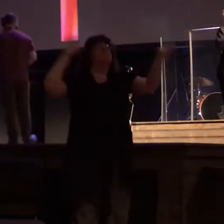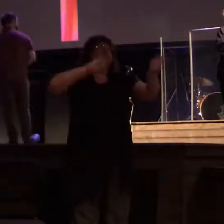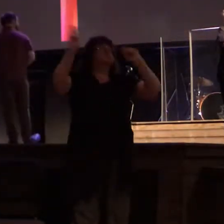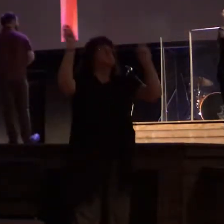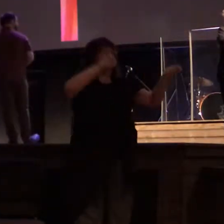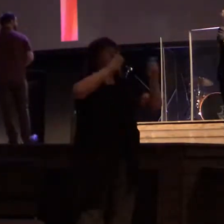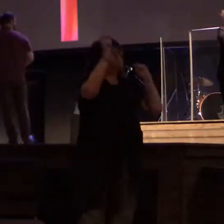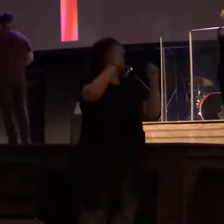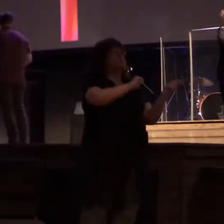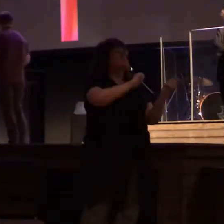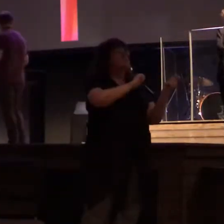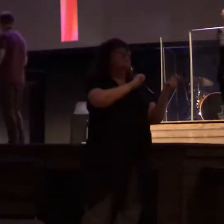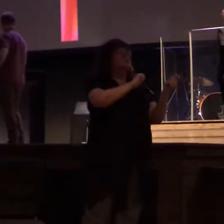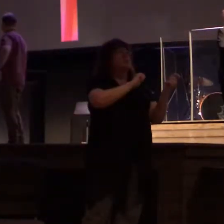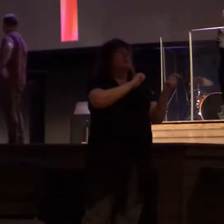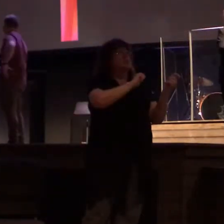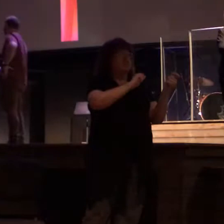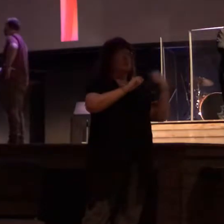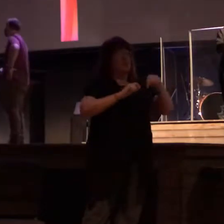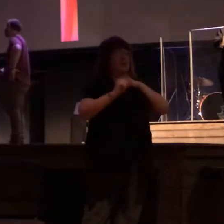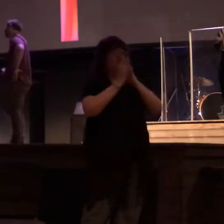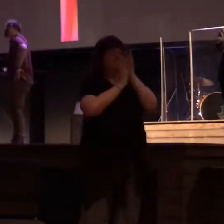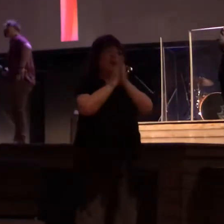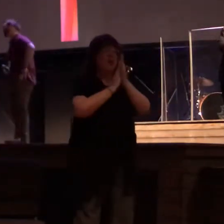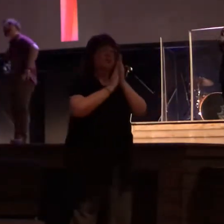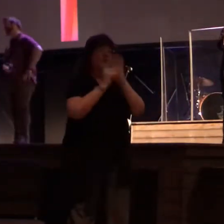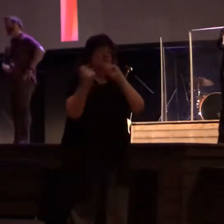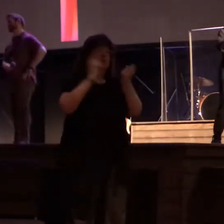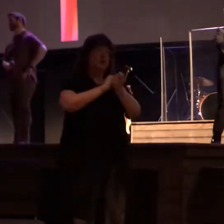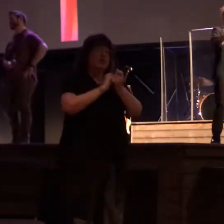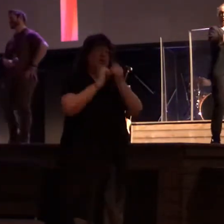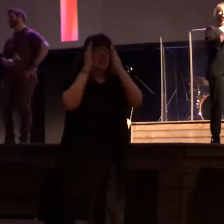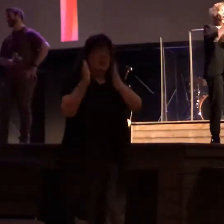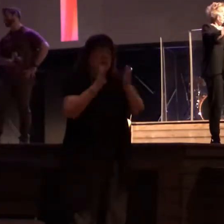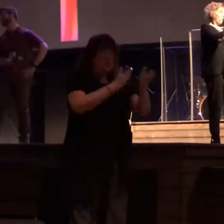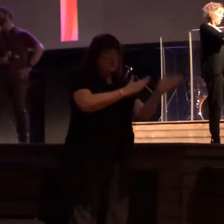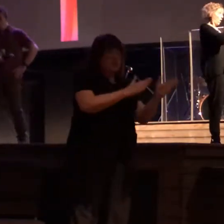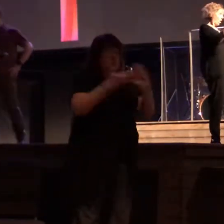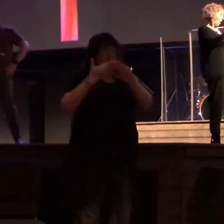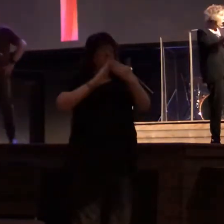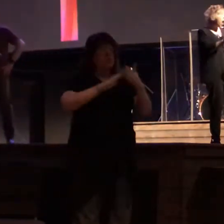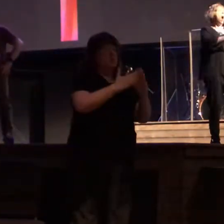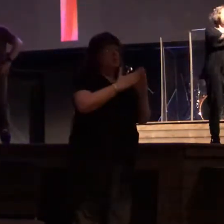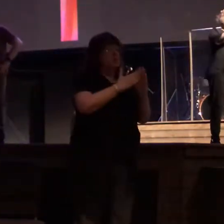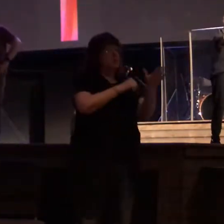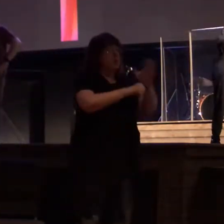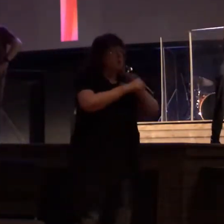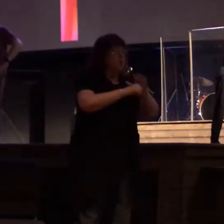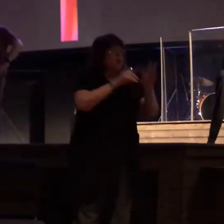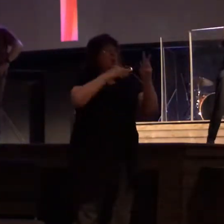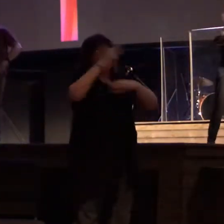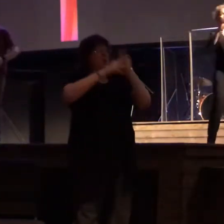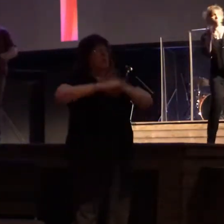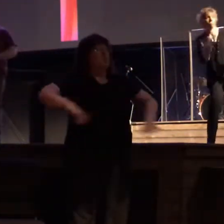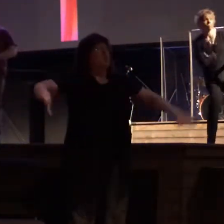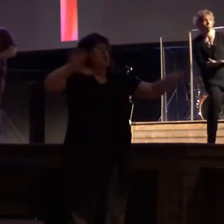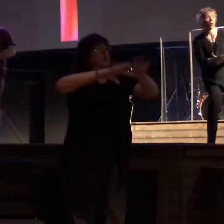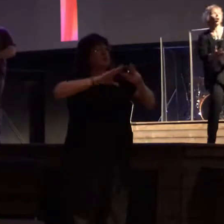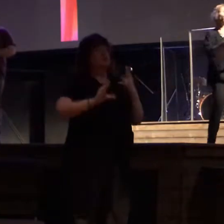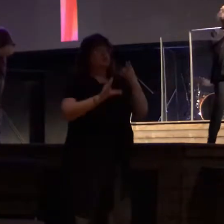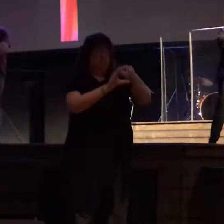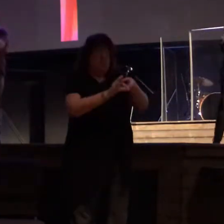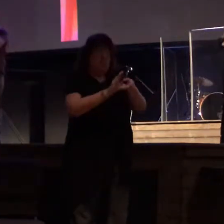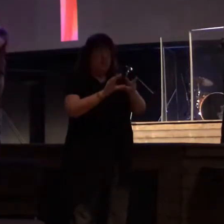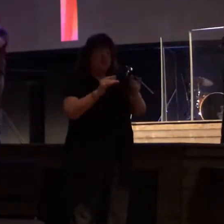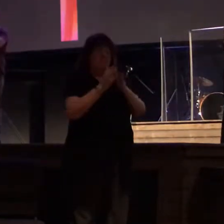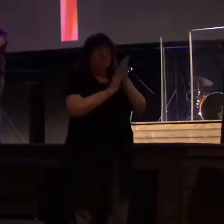real change. We have a passion for the transformation of individuals and communities, locally and globally. Join us